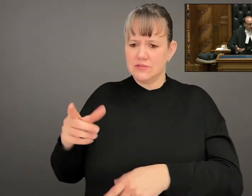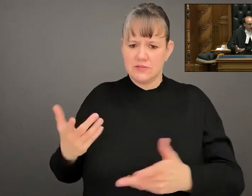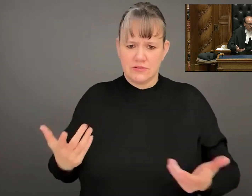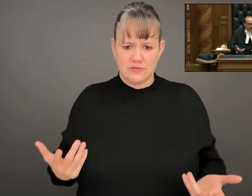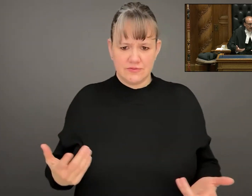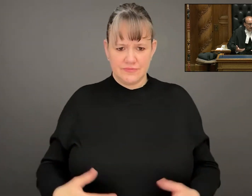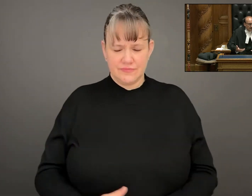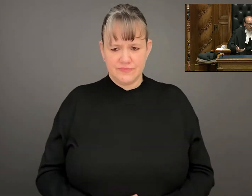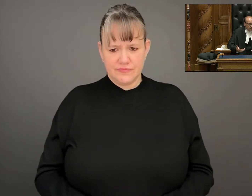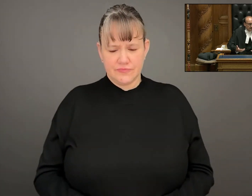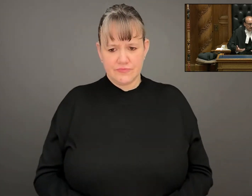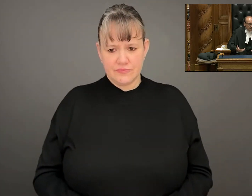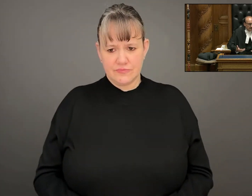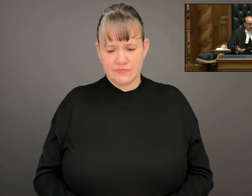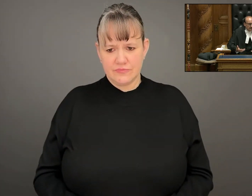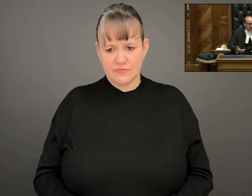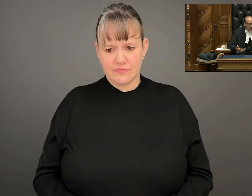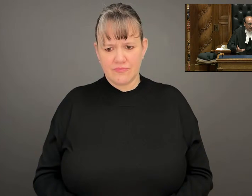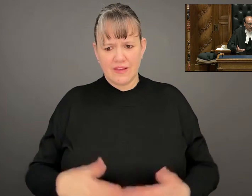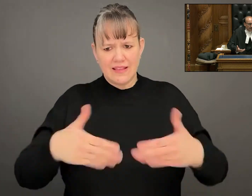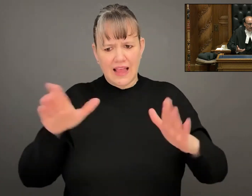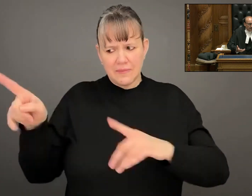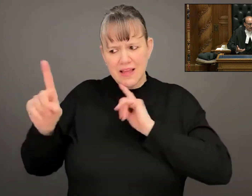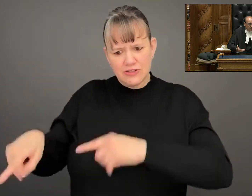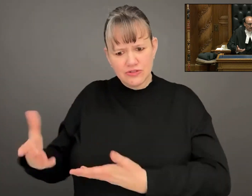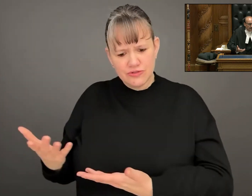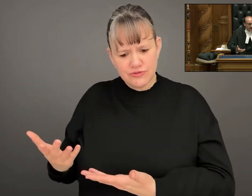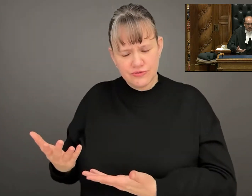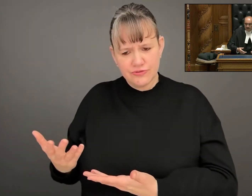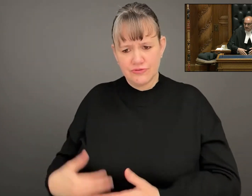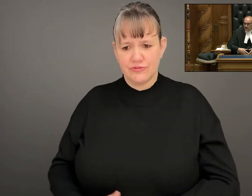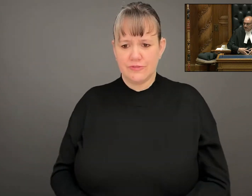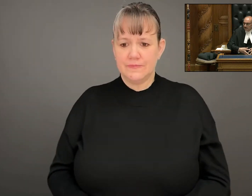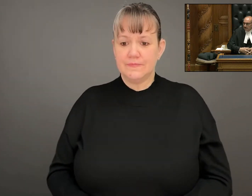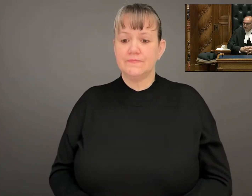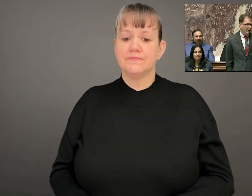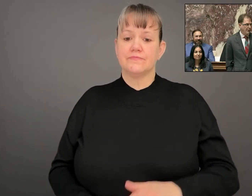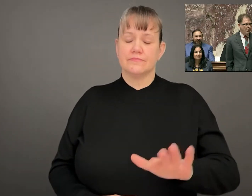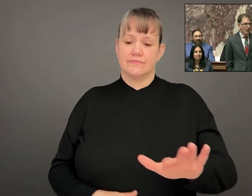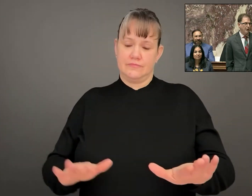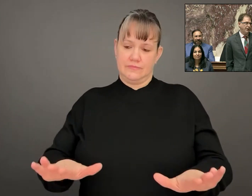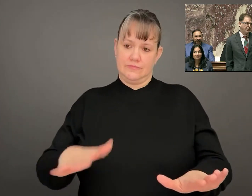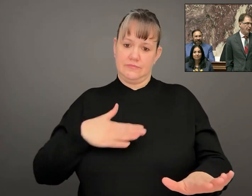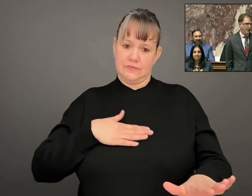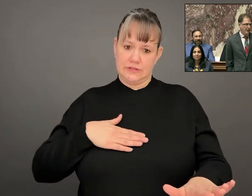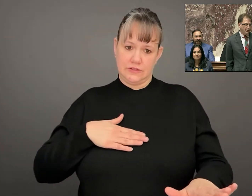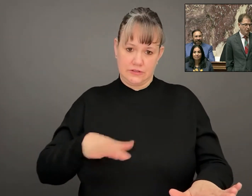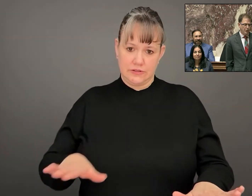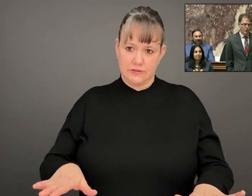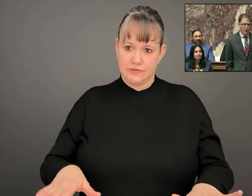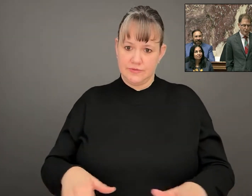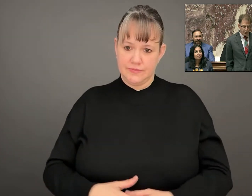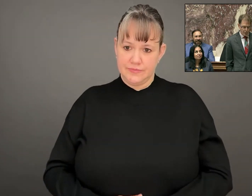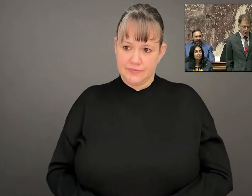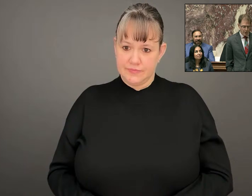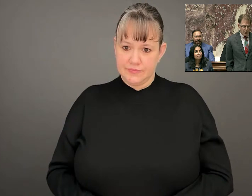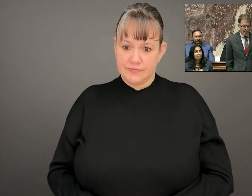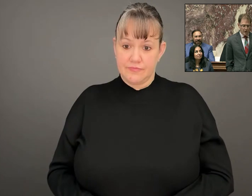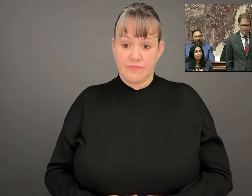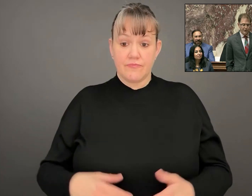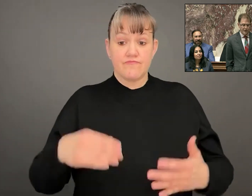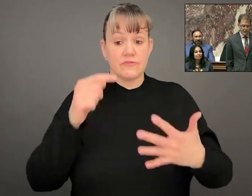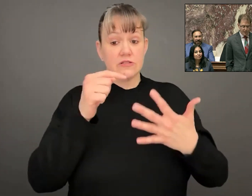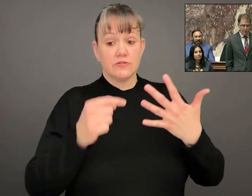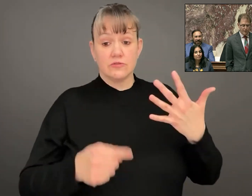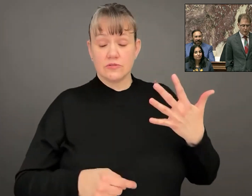Let him answer then. Please. All right. In this case, all of these projects will go through